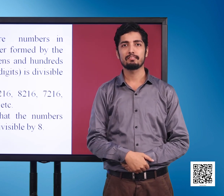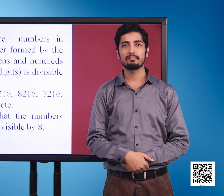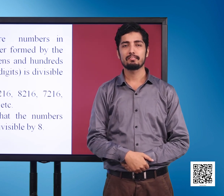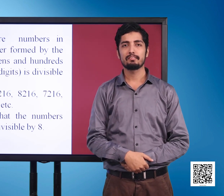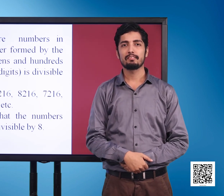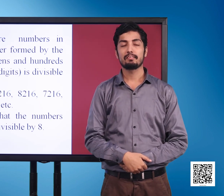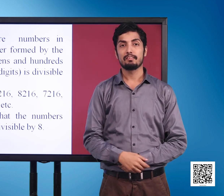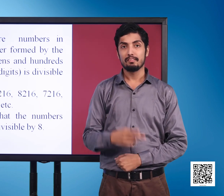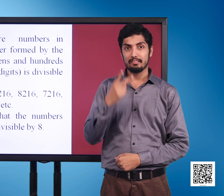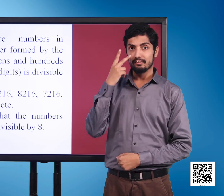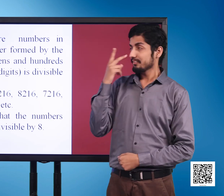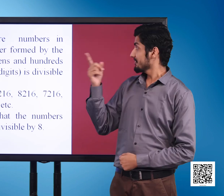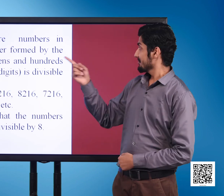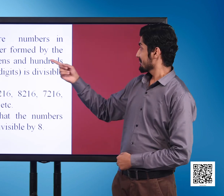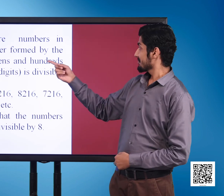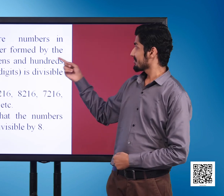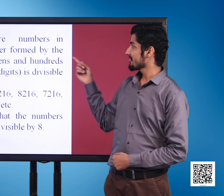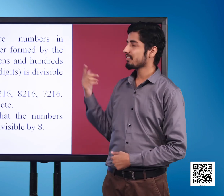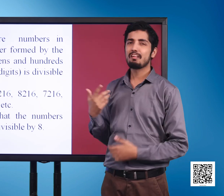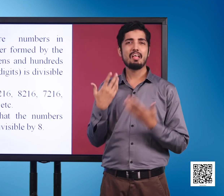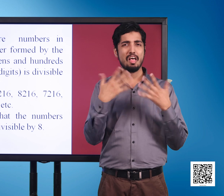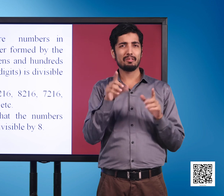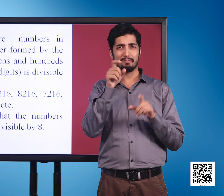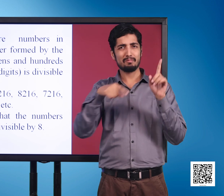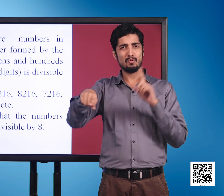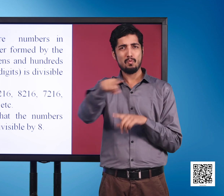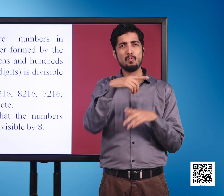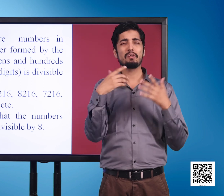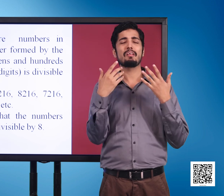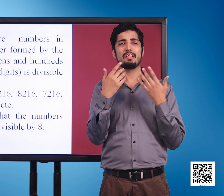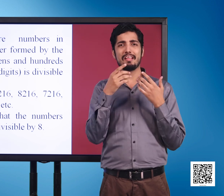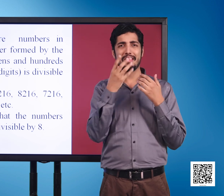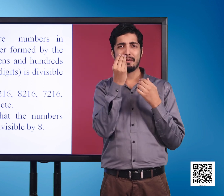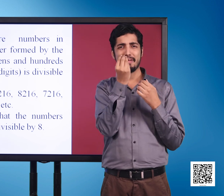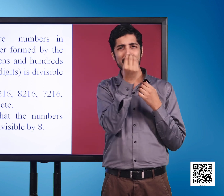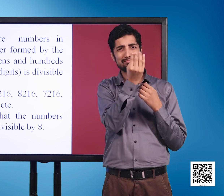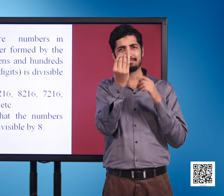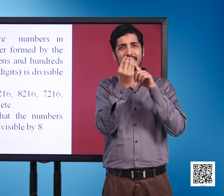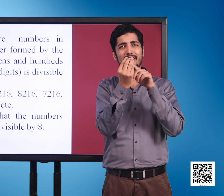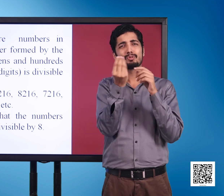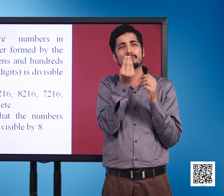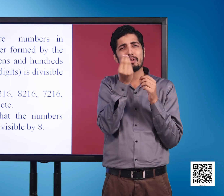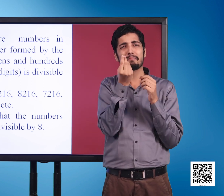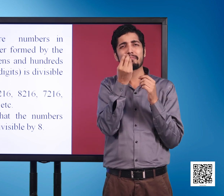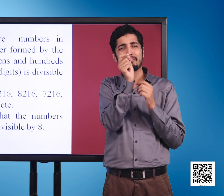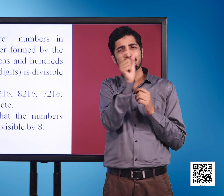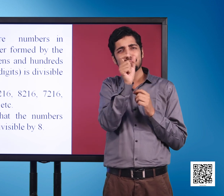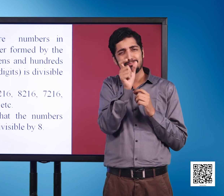Find some more numbers in which the number formed by the digits at units, tens and hundreds place, that is, last 3